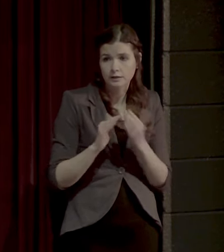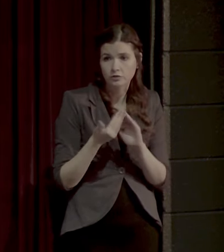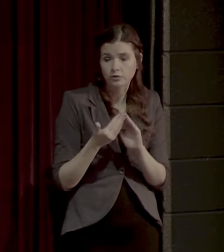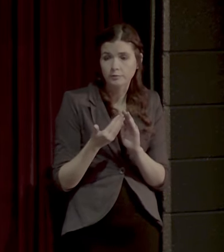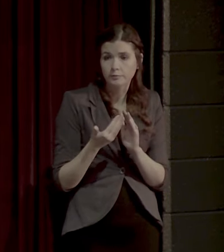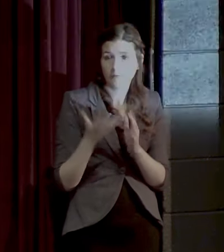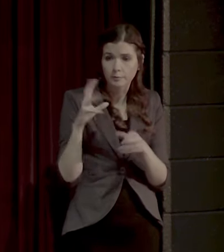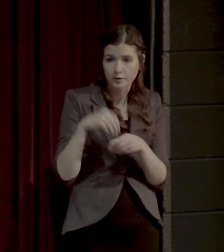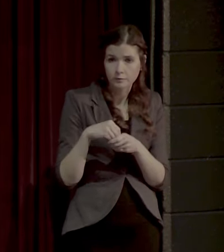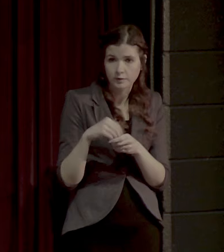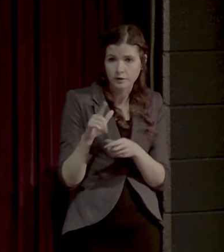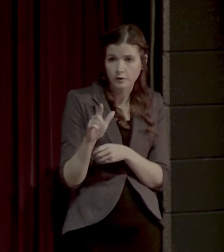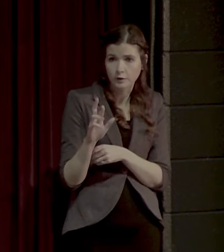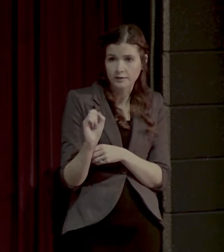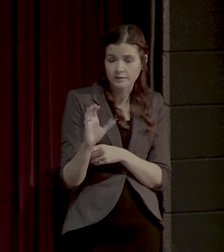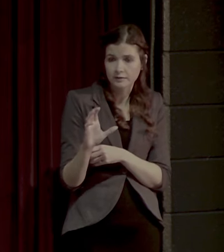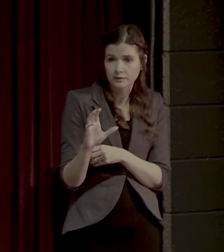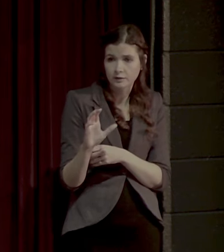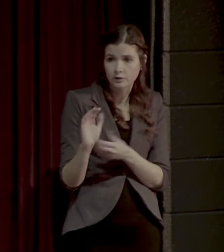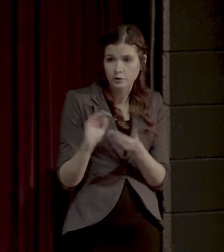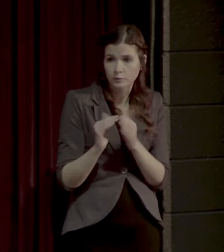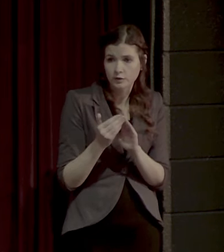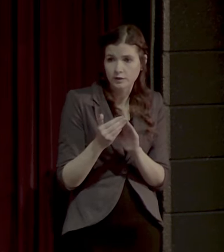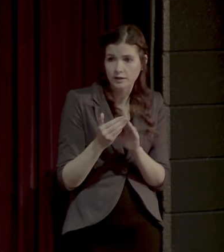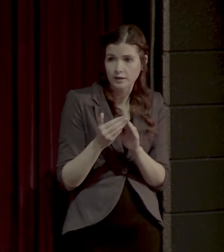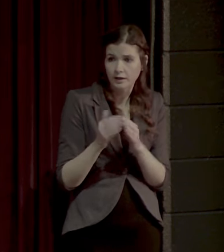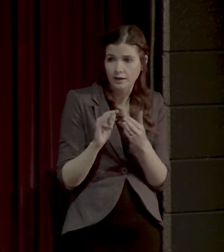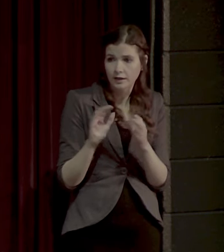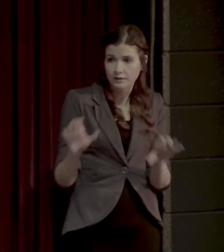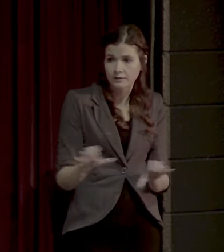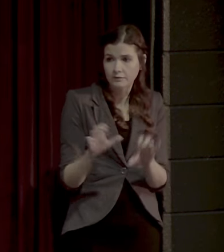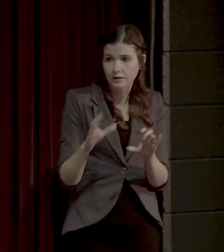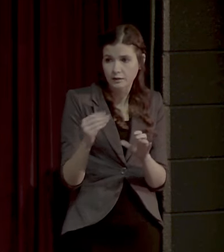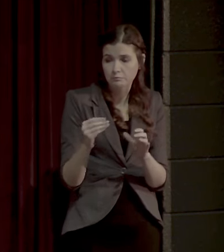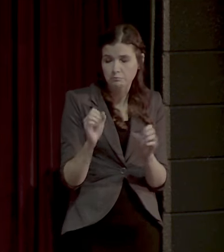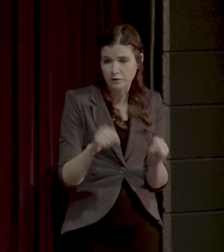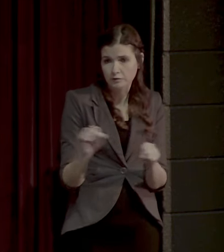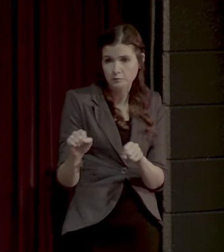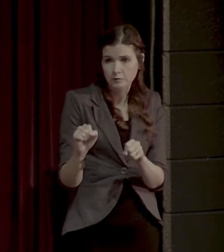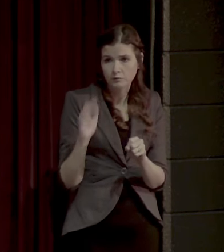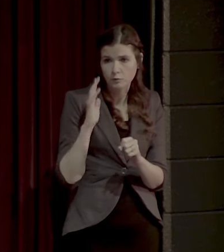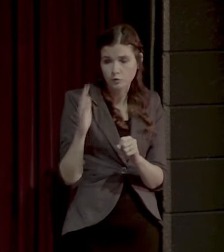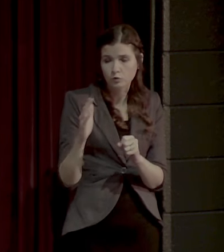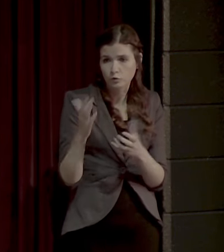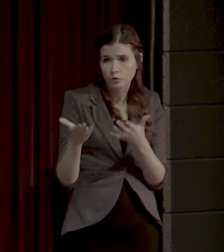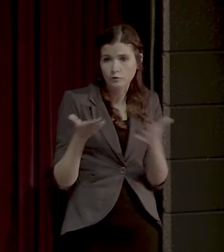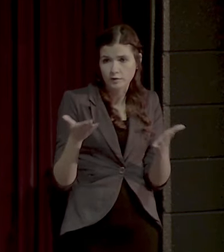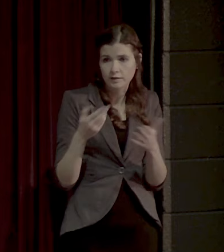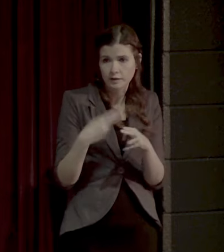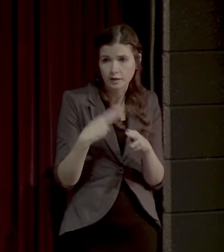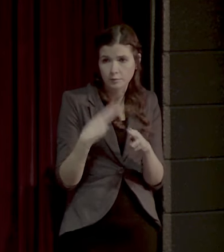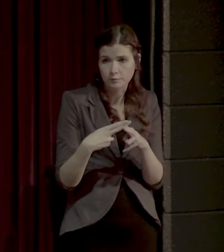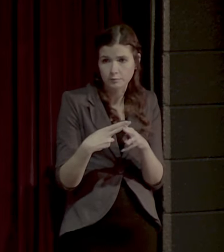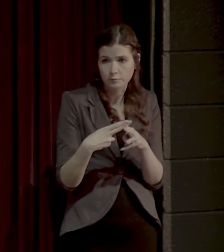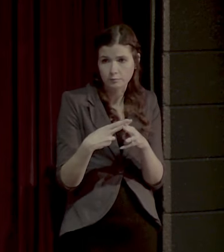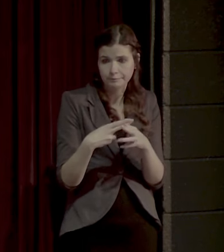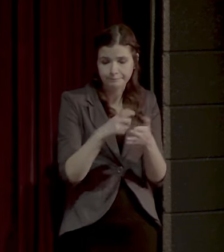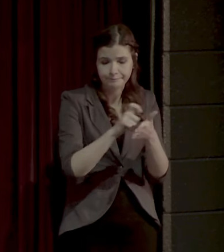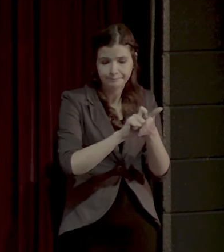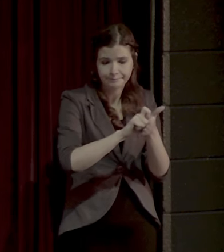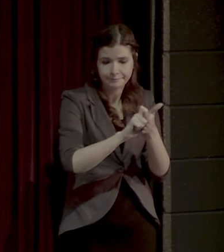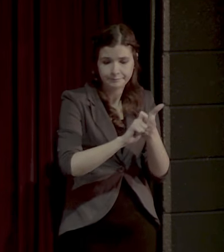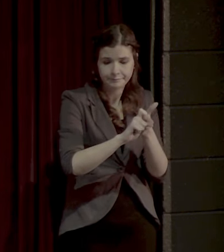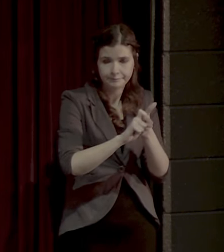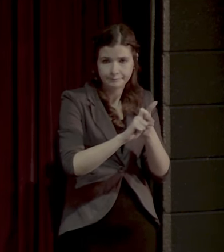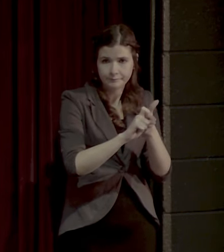LRSC and community activities, and their potential for future service. The names of these students are permanently inscribed